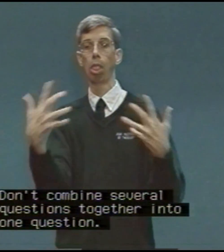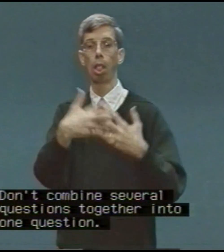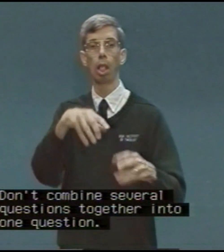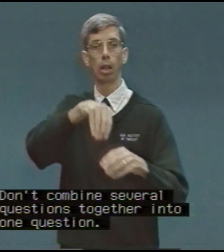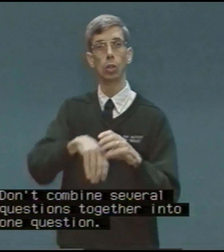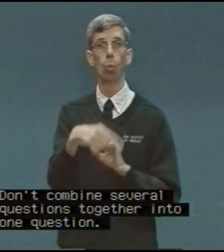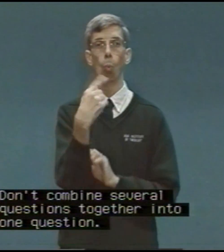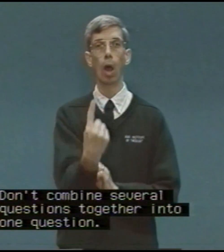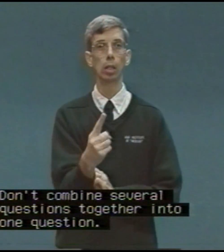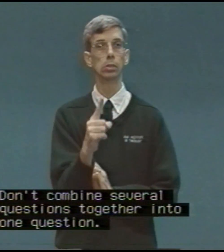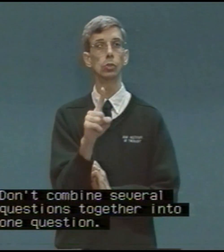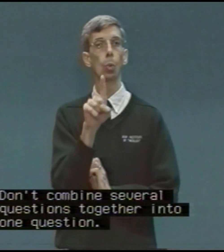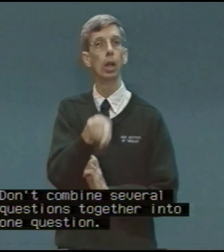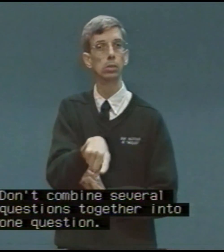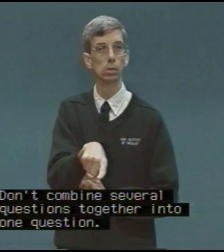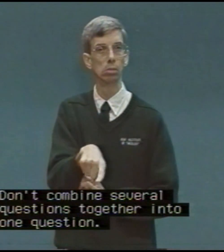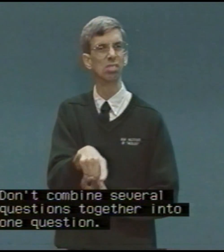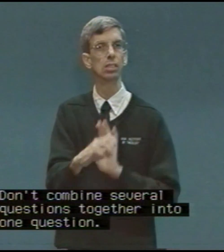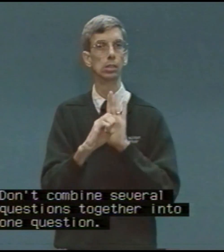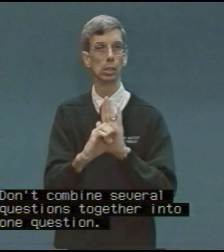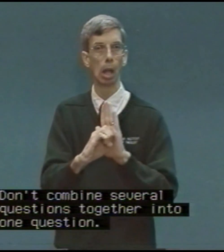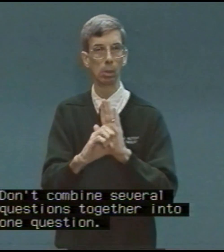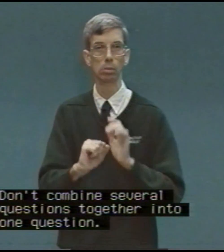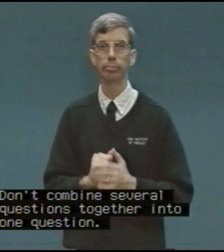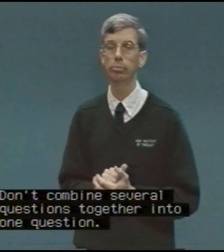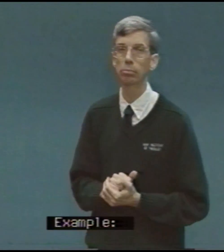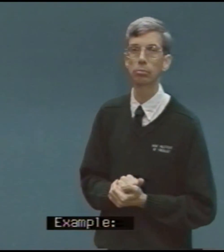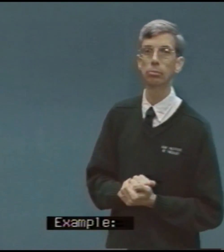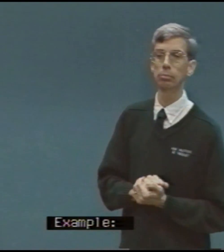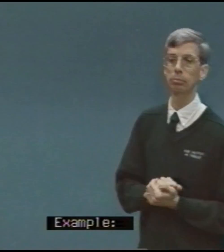Don't combine several questions together into one question. Example.